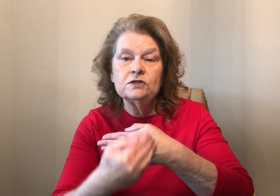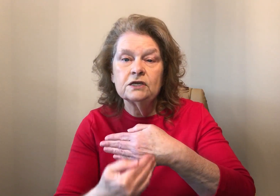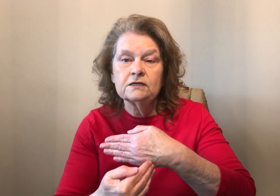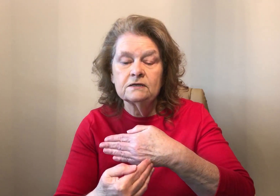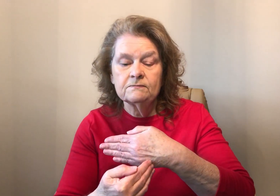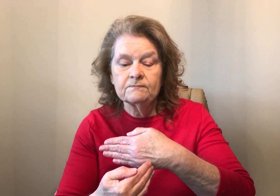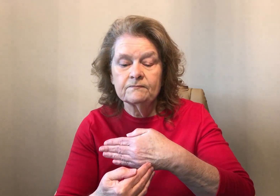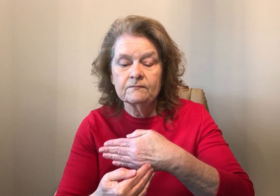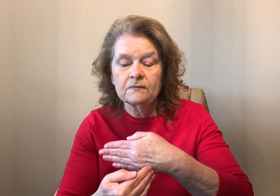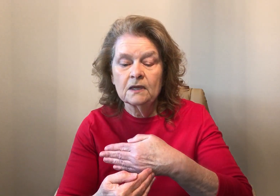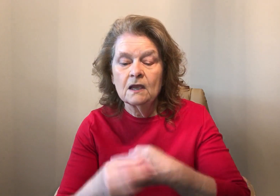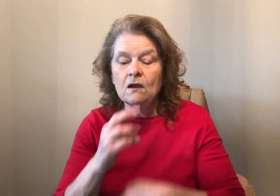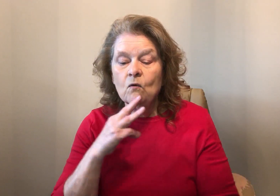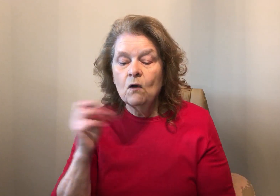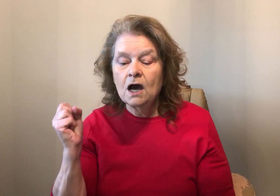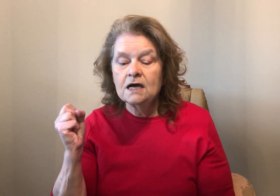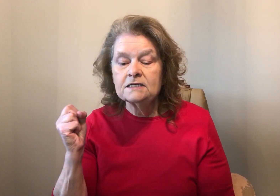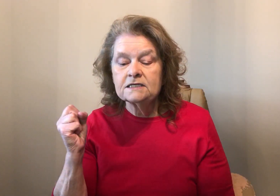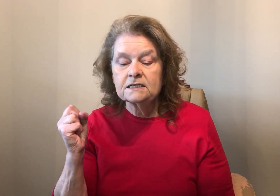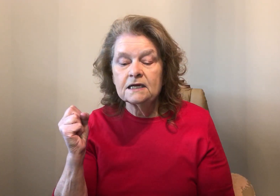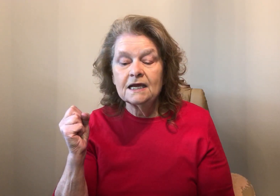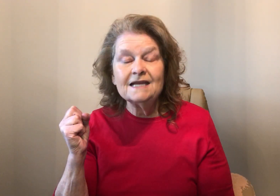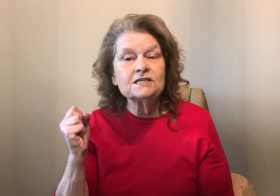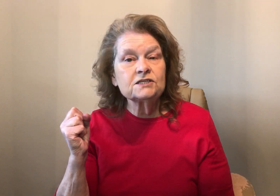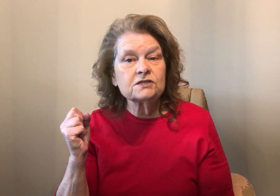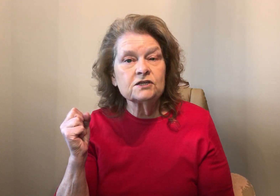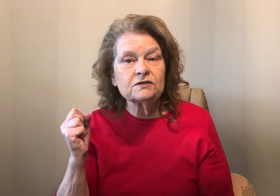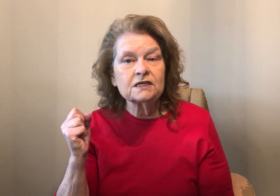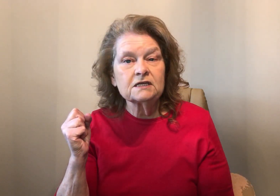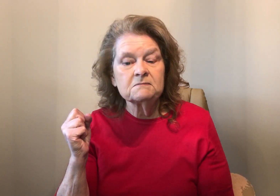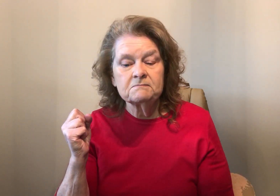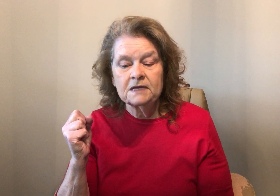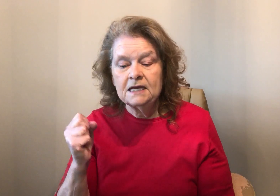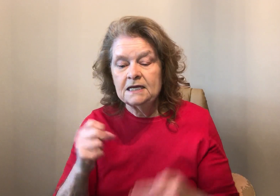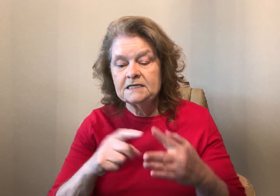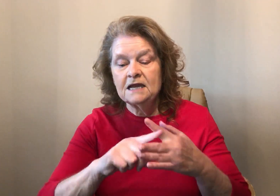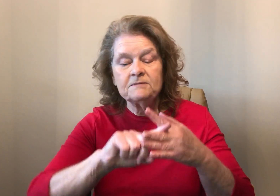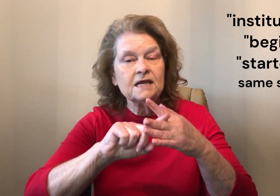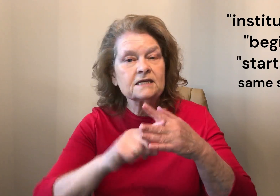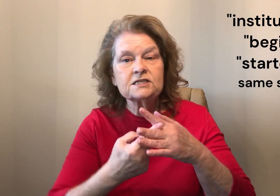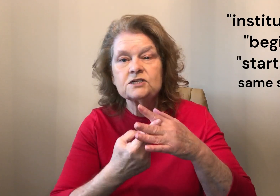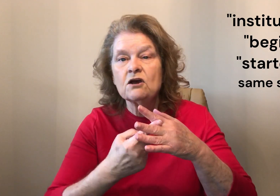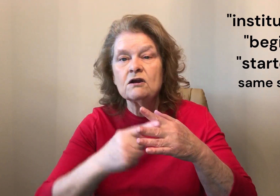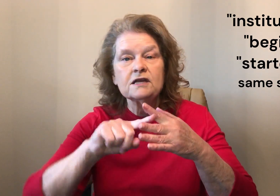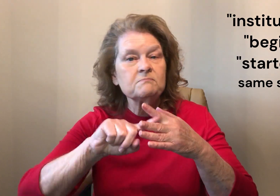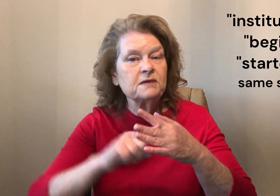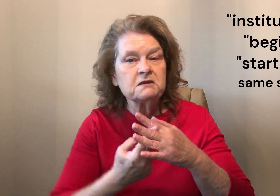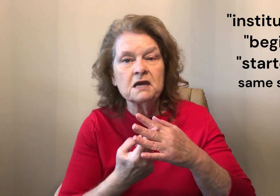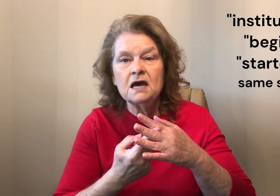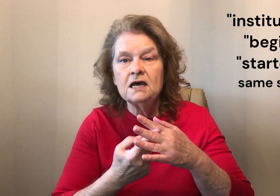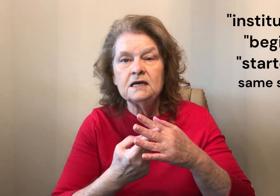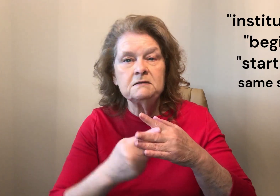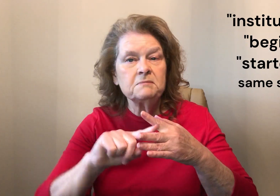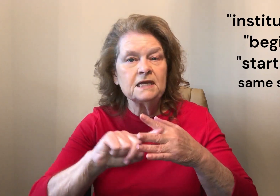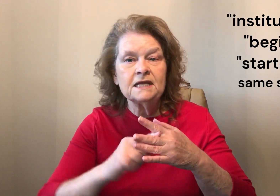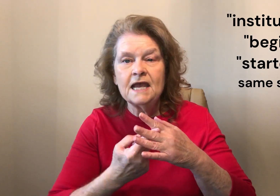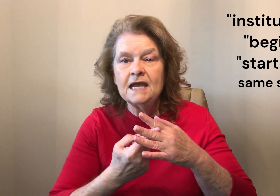communion was instituted. Same thing as started, begun,